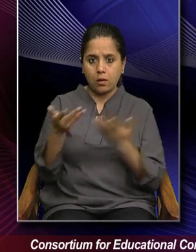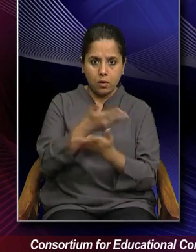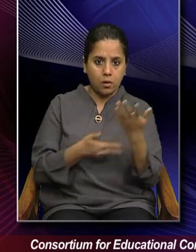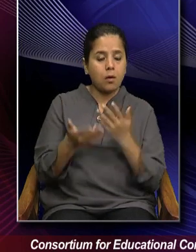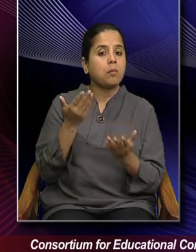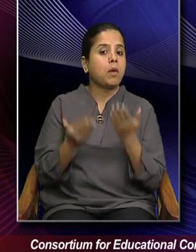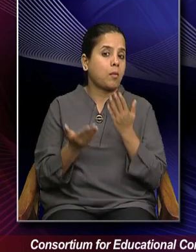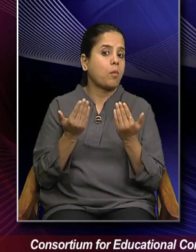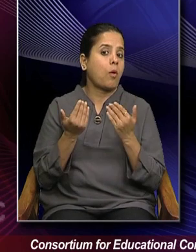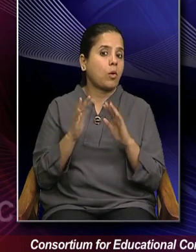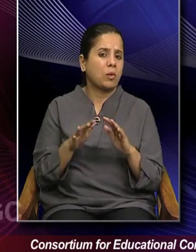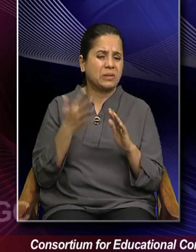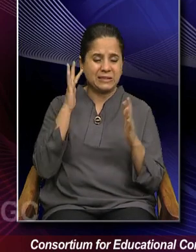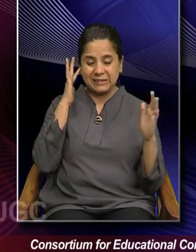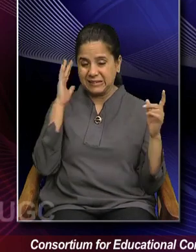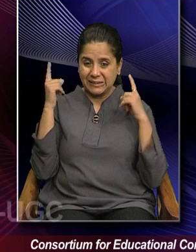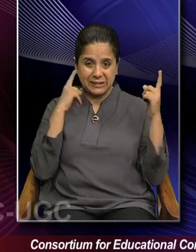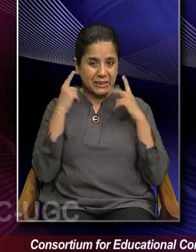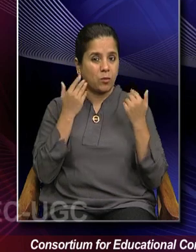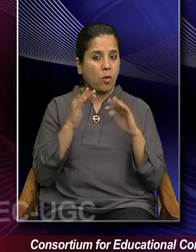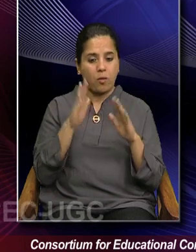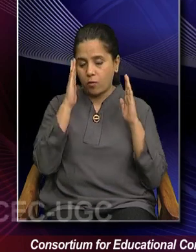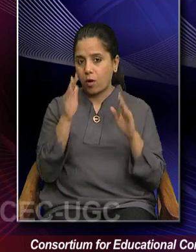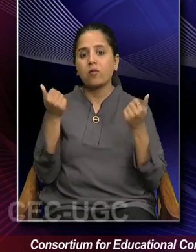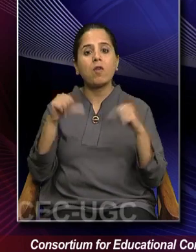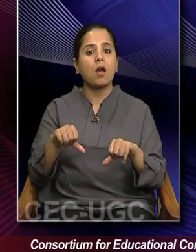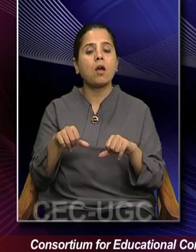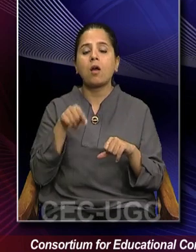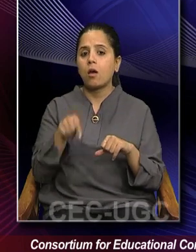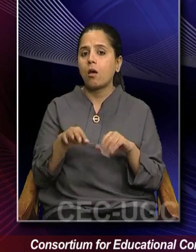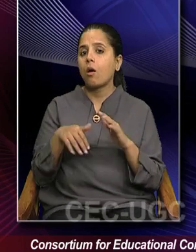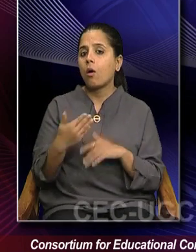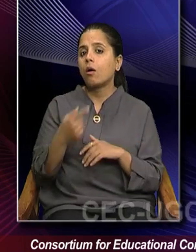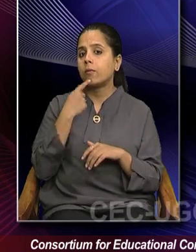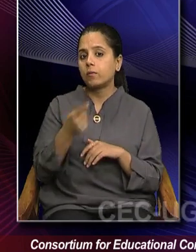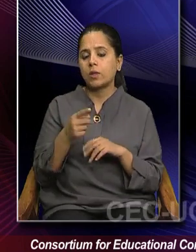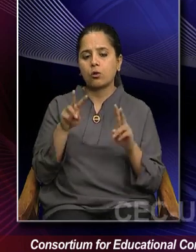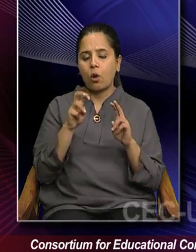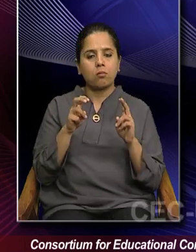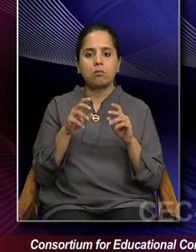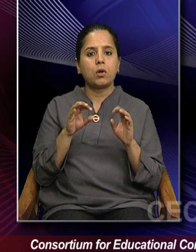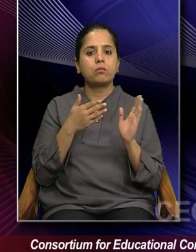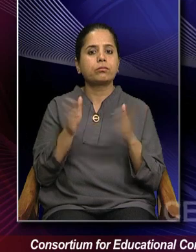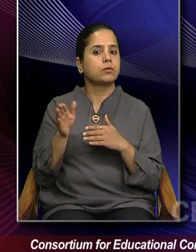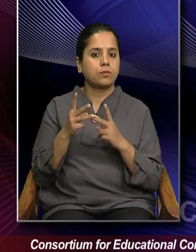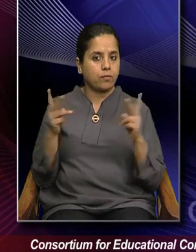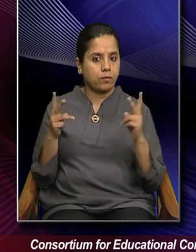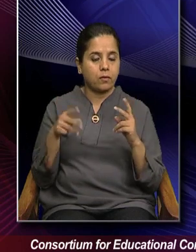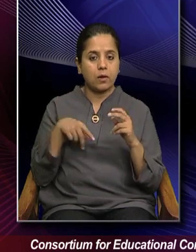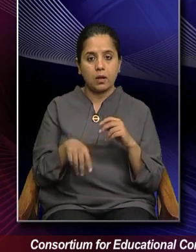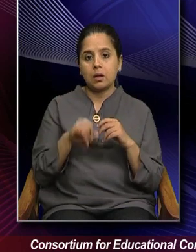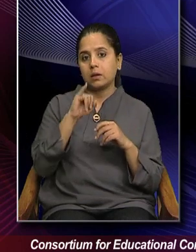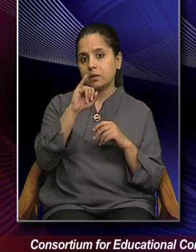may become noisy, unfocused and off the topic. In a